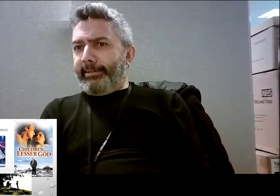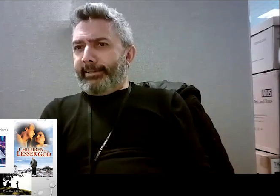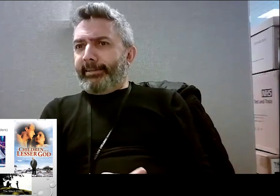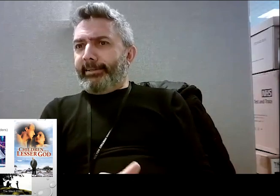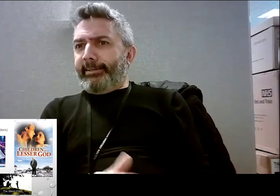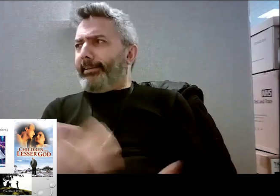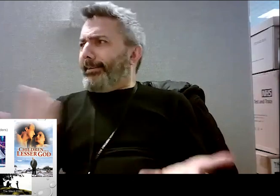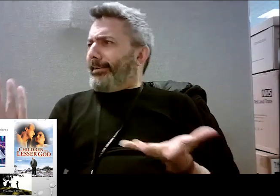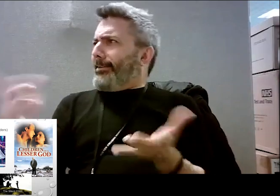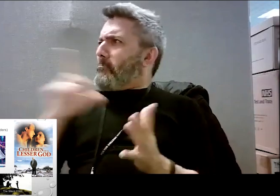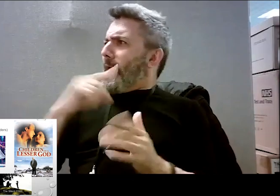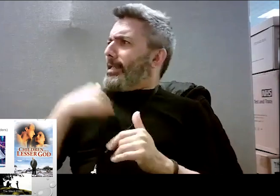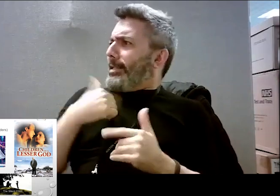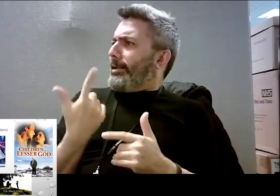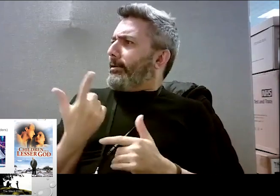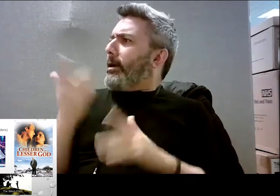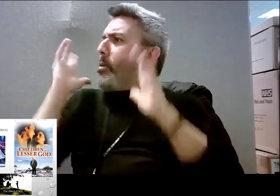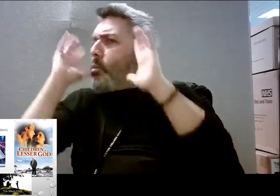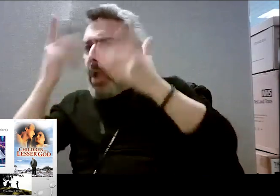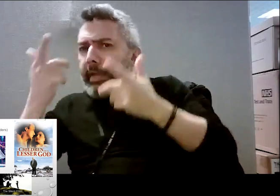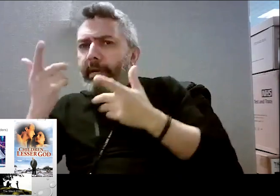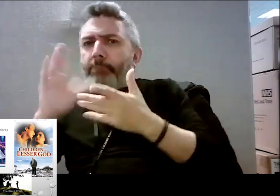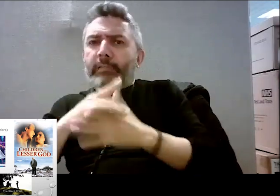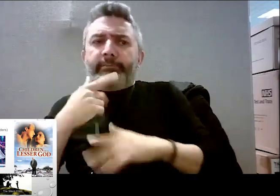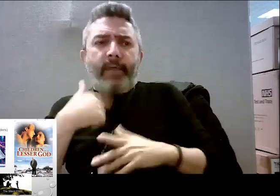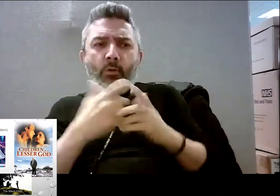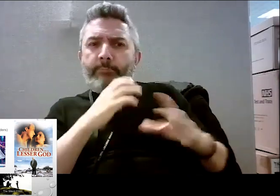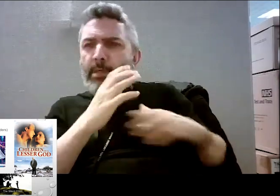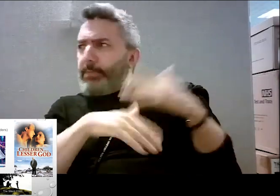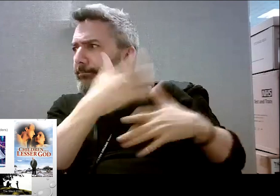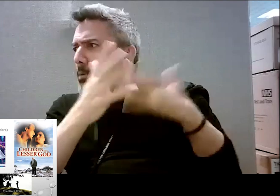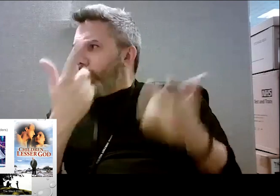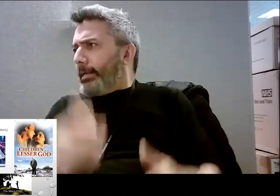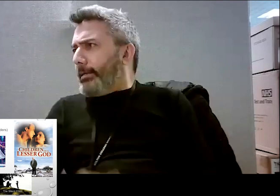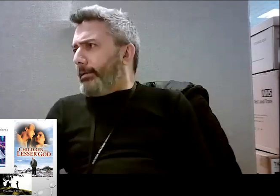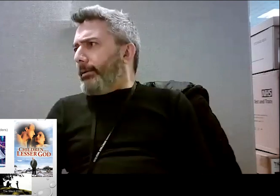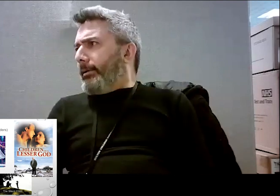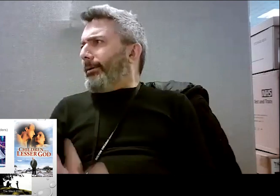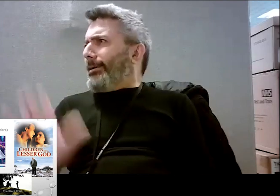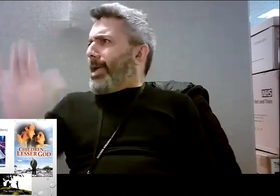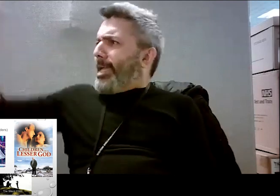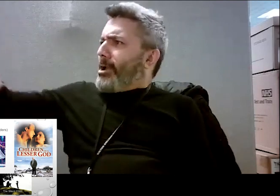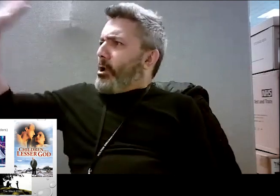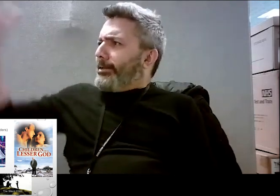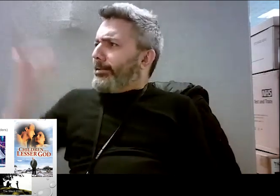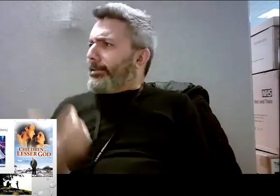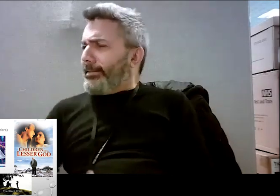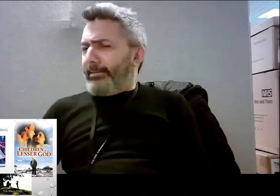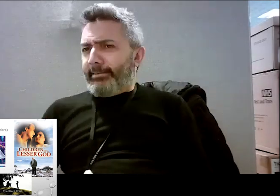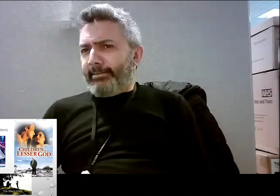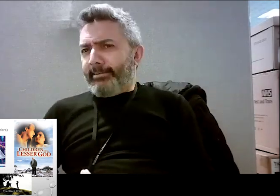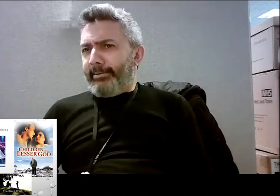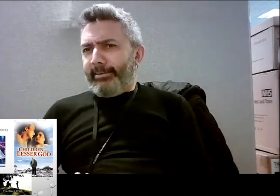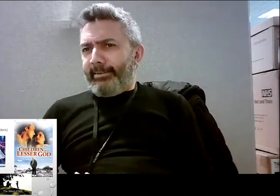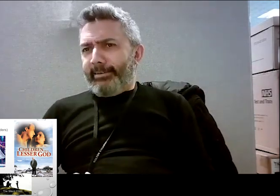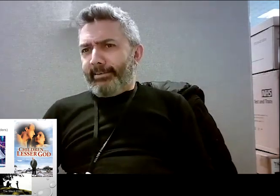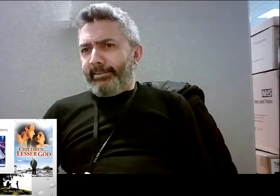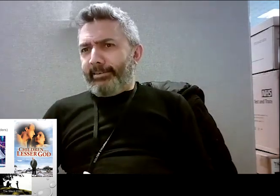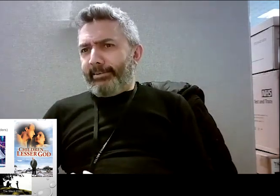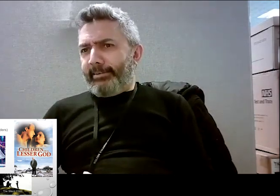you're getting results a lot faster now. I think they were worried, and then I was worried. They were worried about how we could communicate because